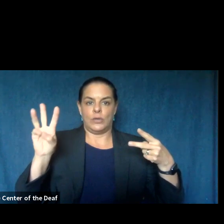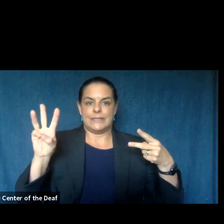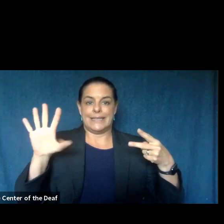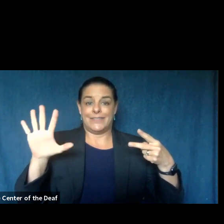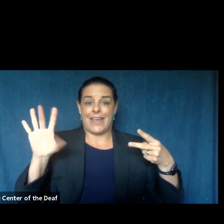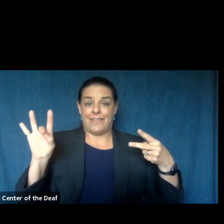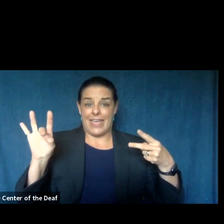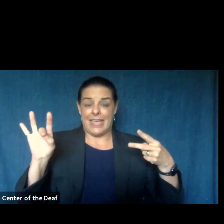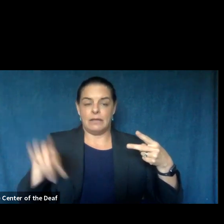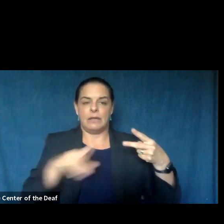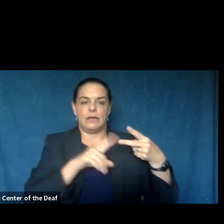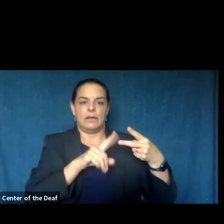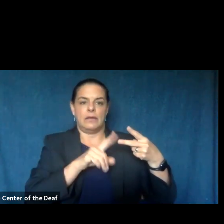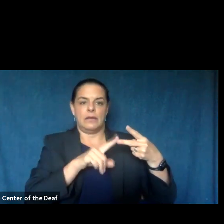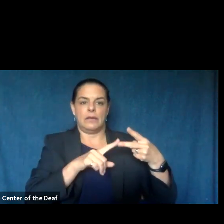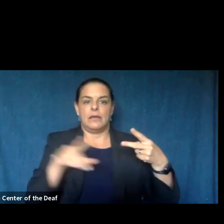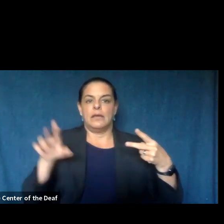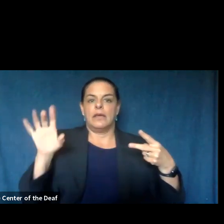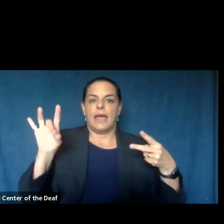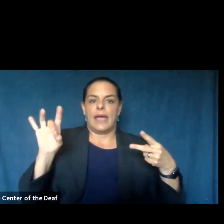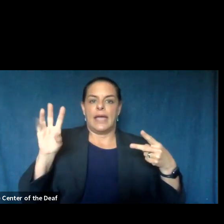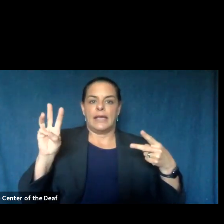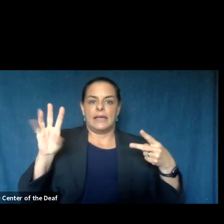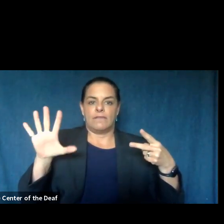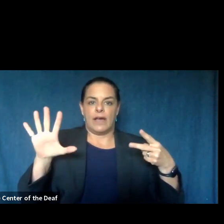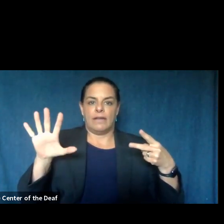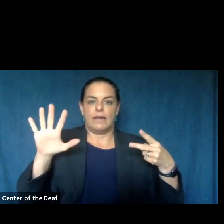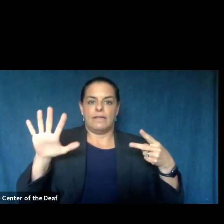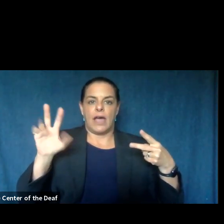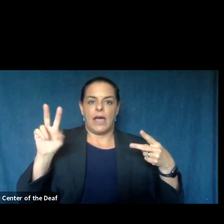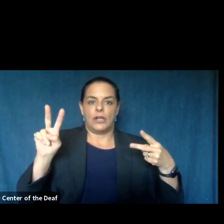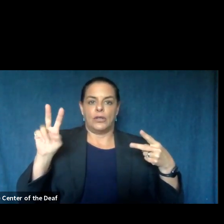865-521-2658. And the second number is